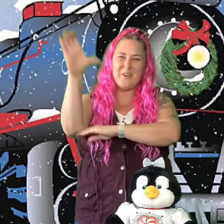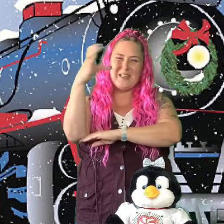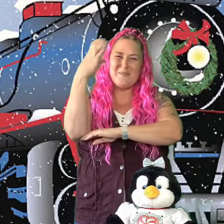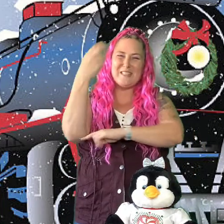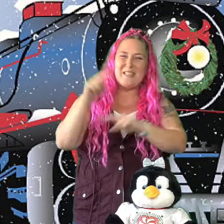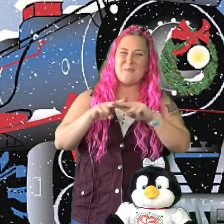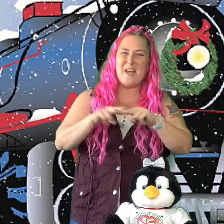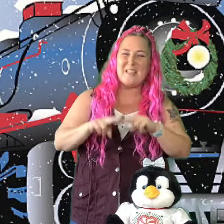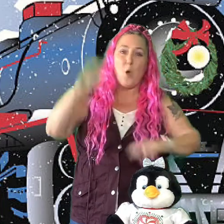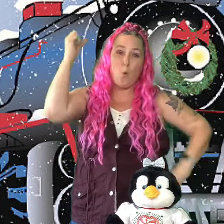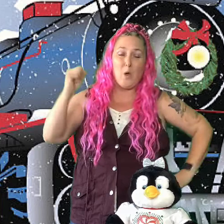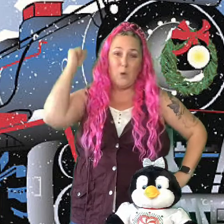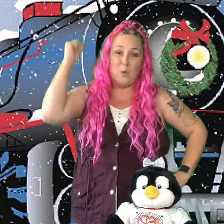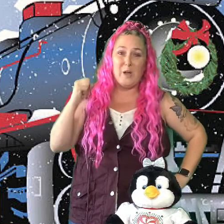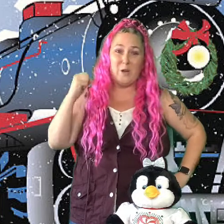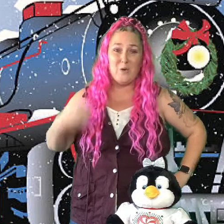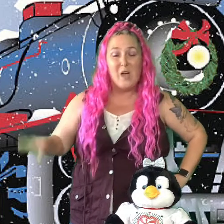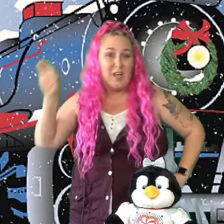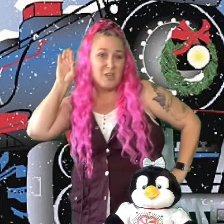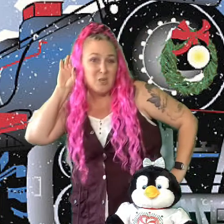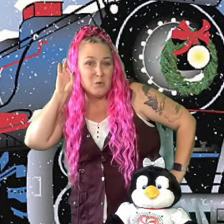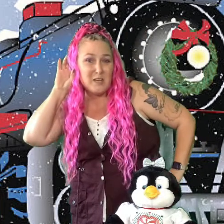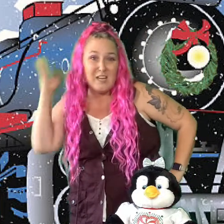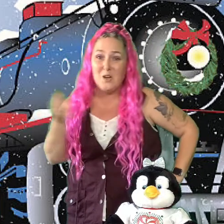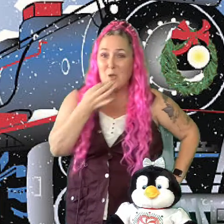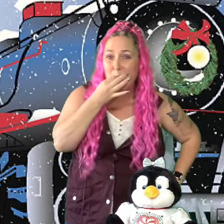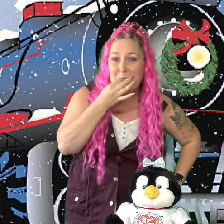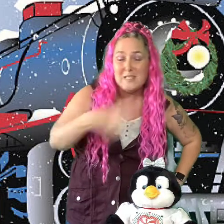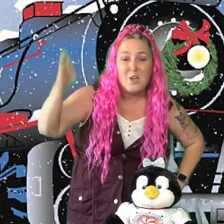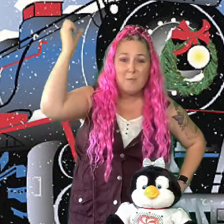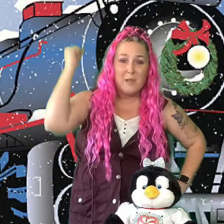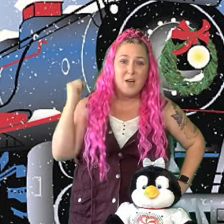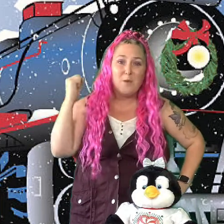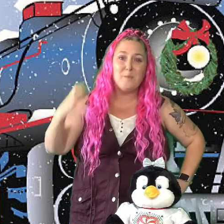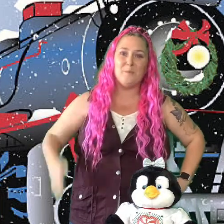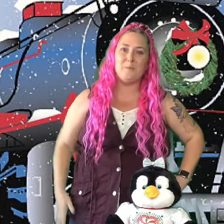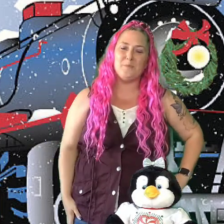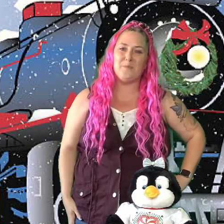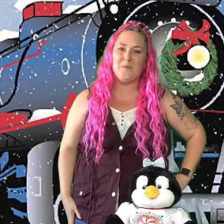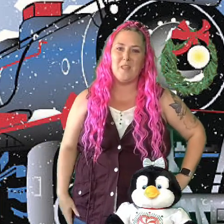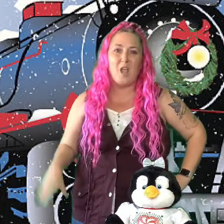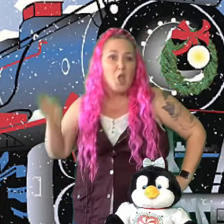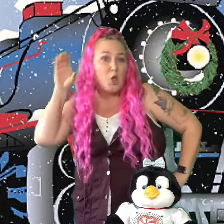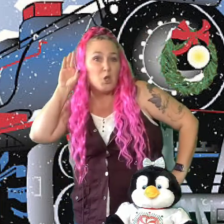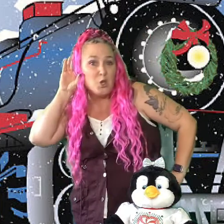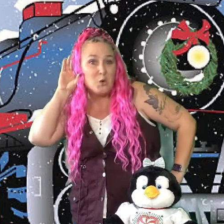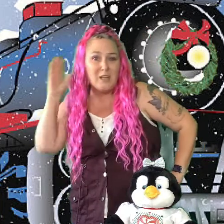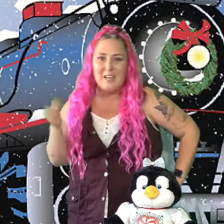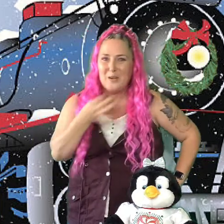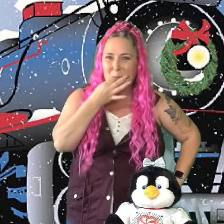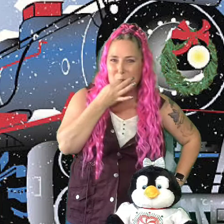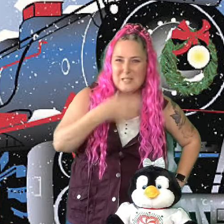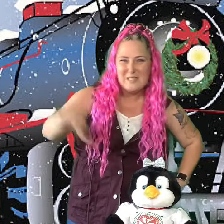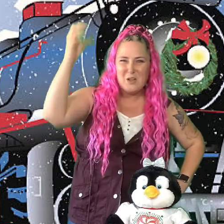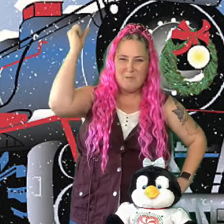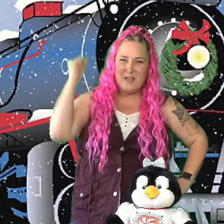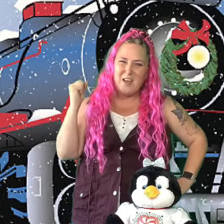Christmas Express. You can hear the whistle blow. You can hear the whistle blow.